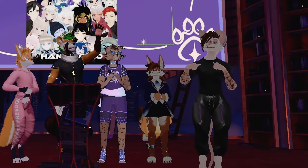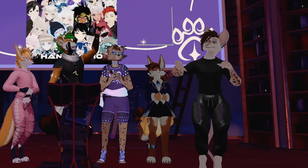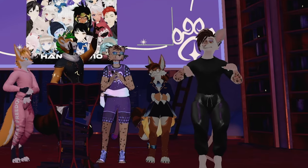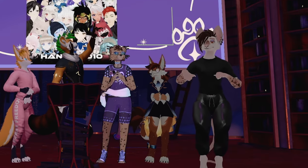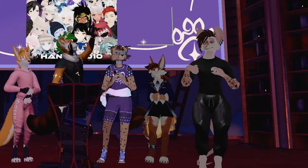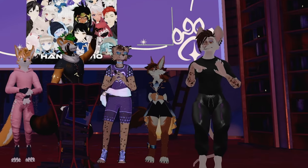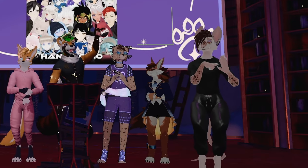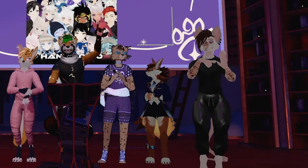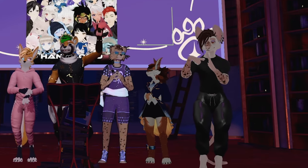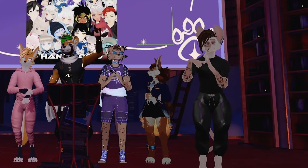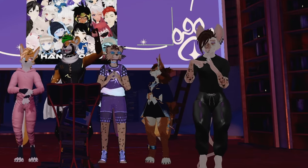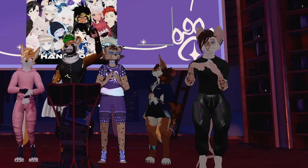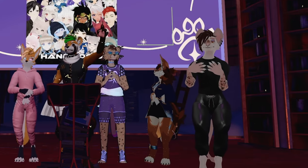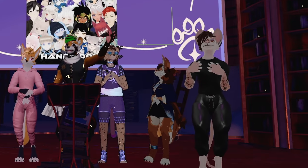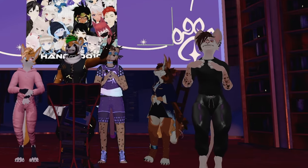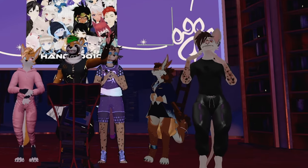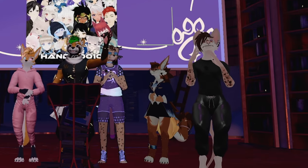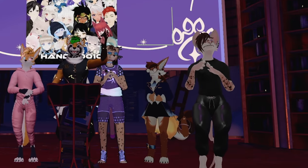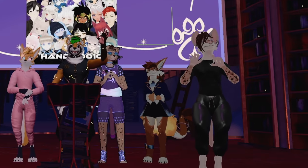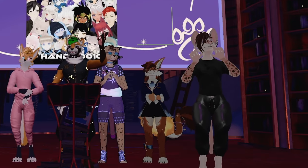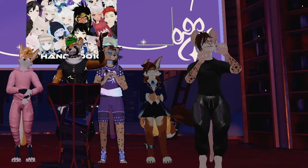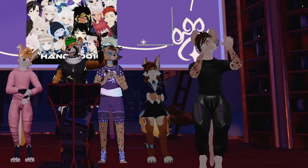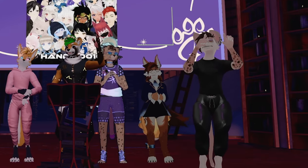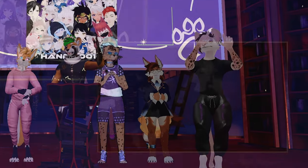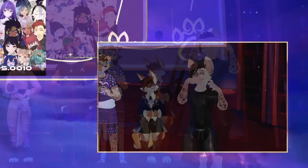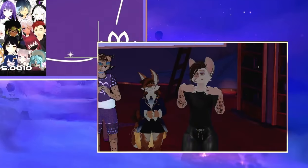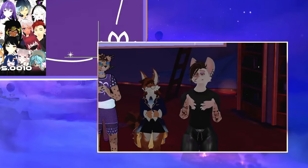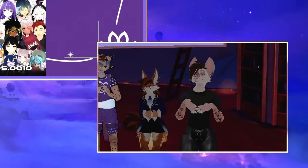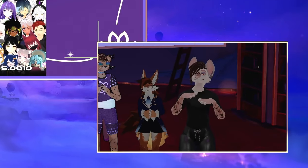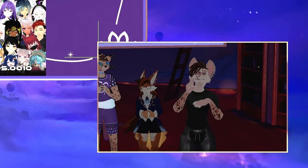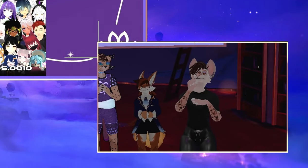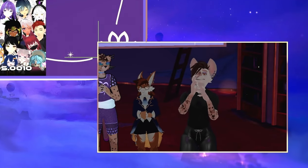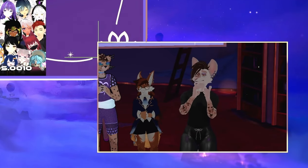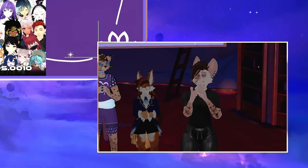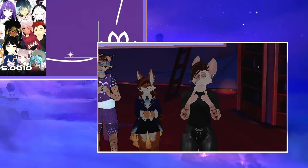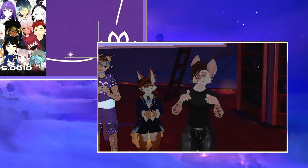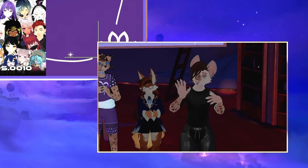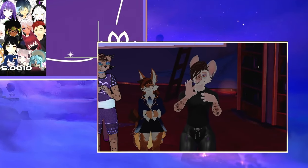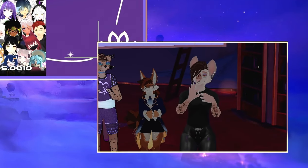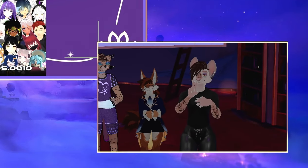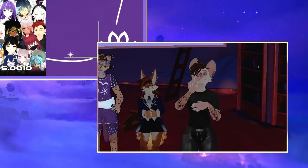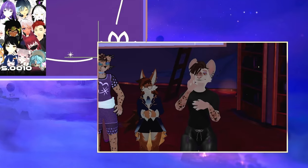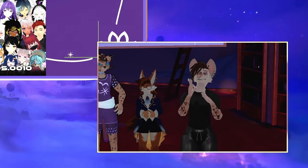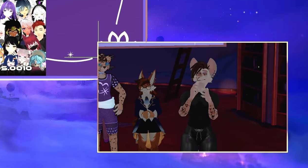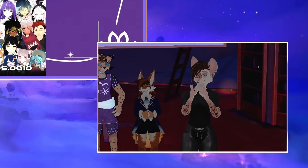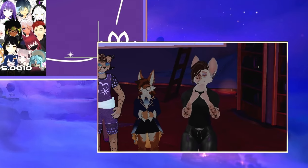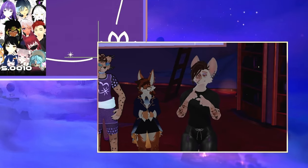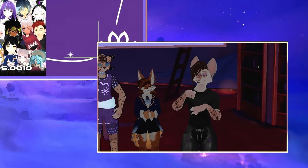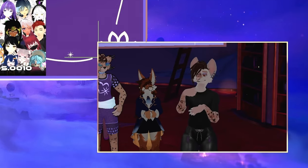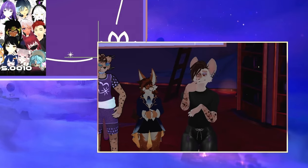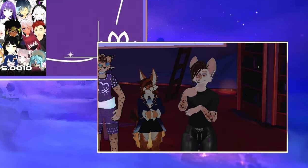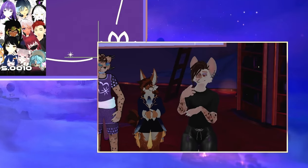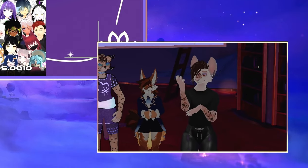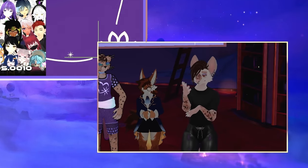Up at the top right has our Discord link, discord.gg/helpinghands. And then down at the bottom, we have